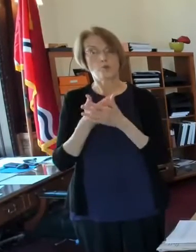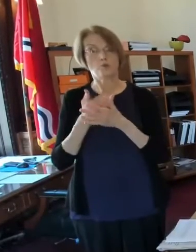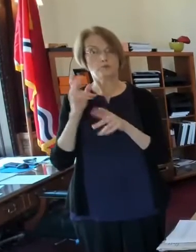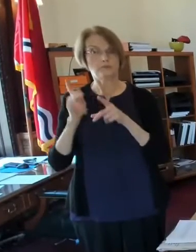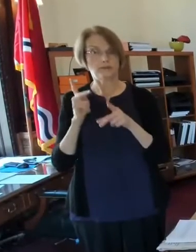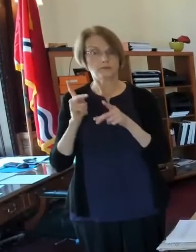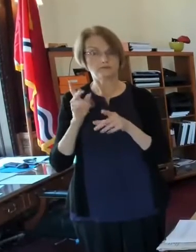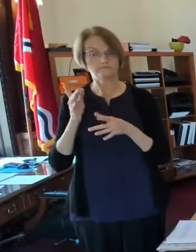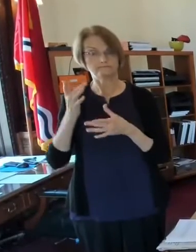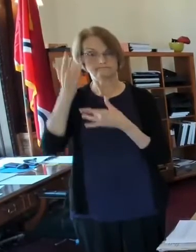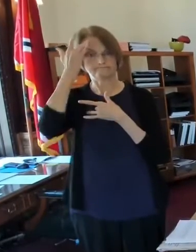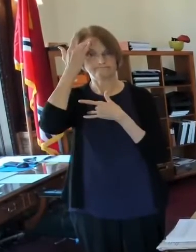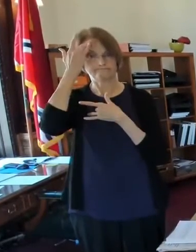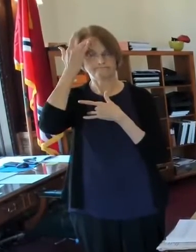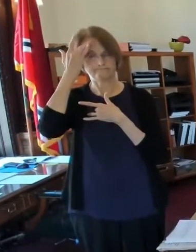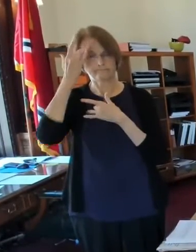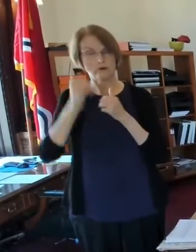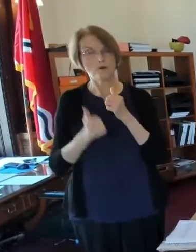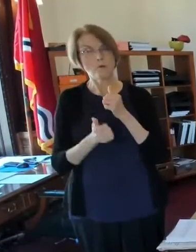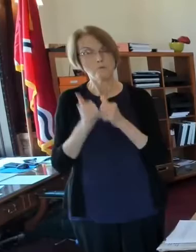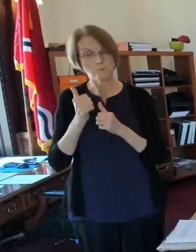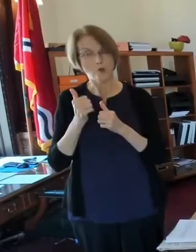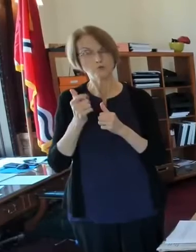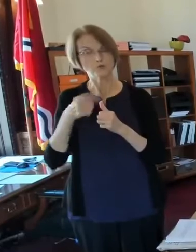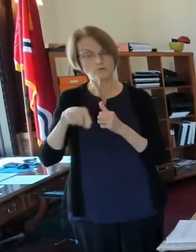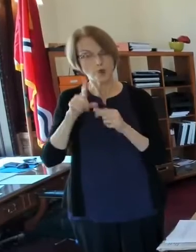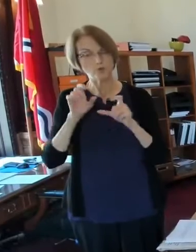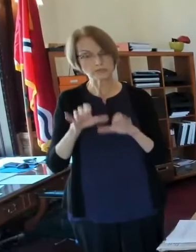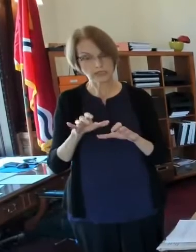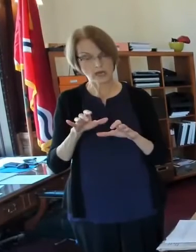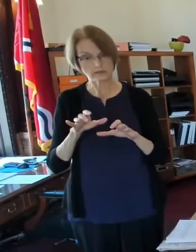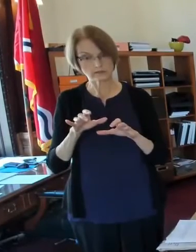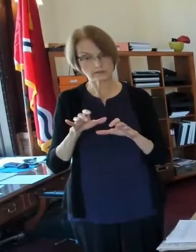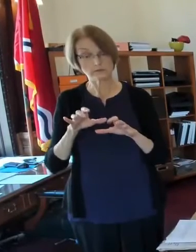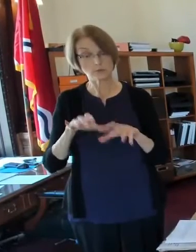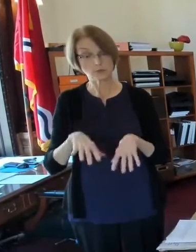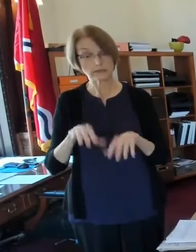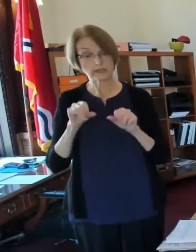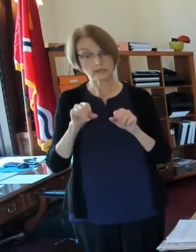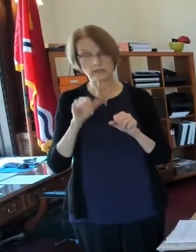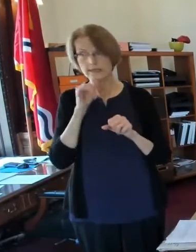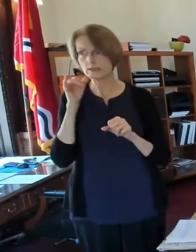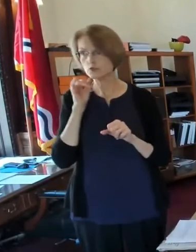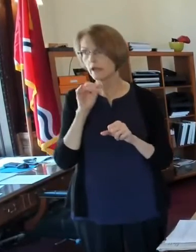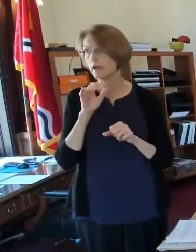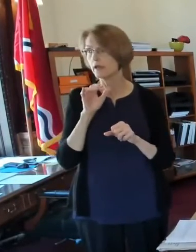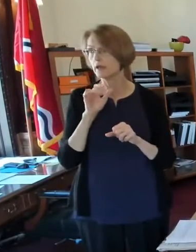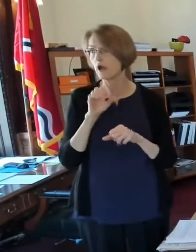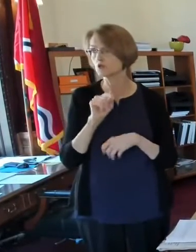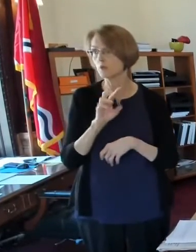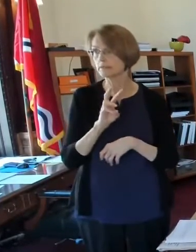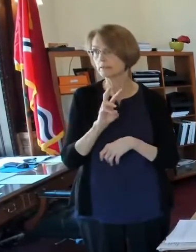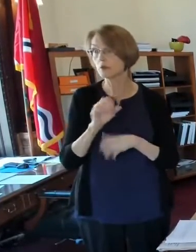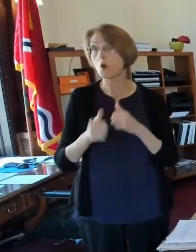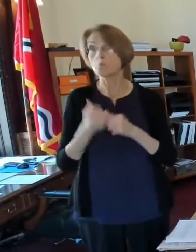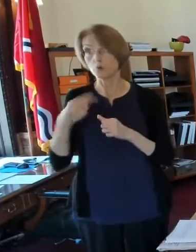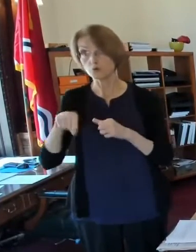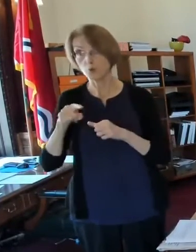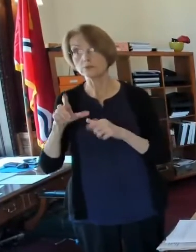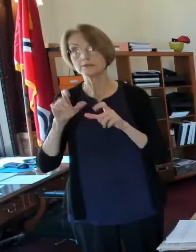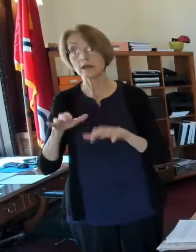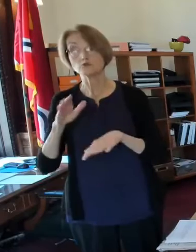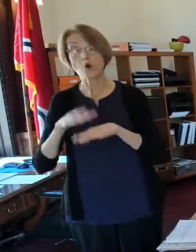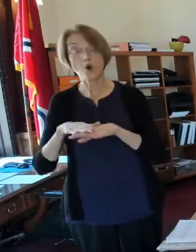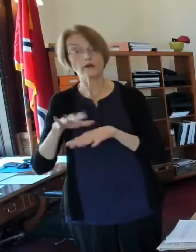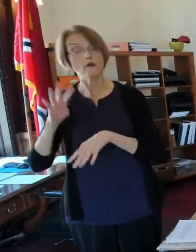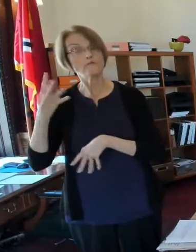cases, most of those tests were taken. Yesterday was the 6th. Yes, most of those tests were taken on the 4th.